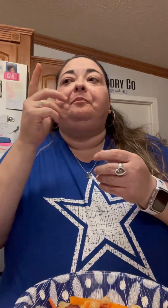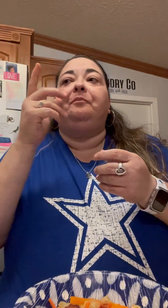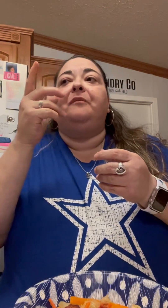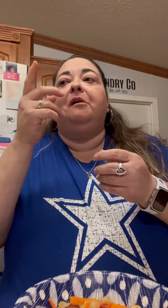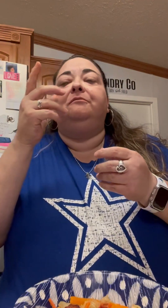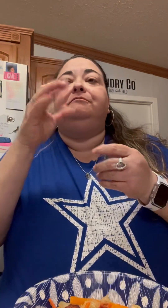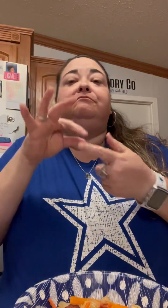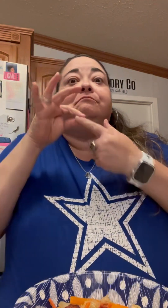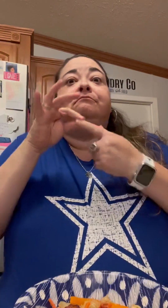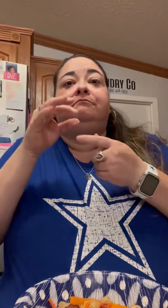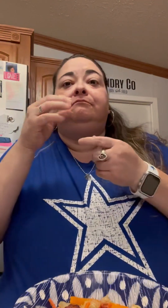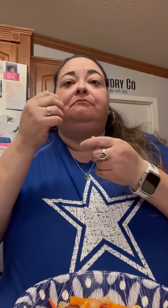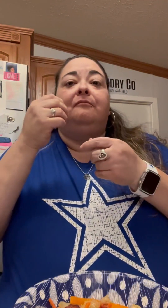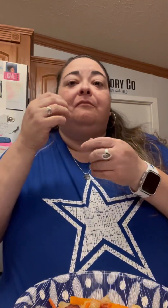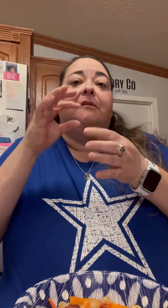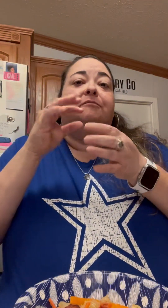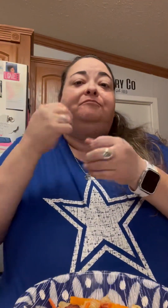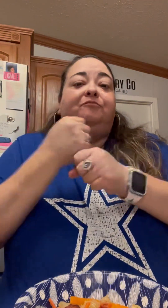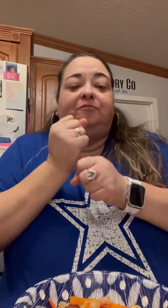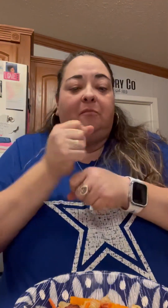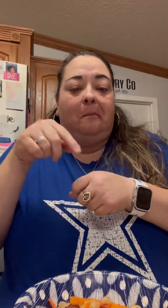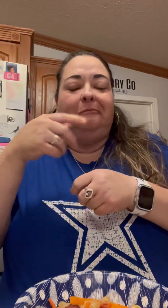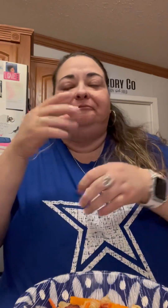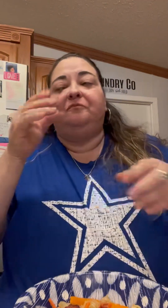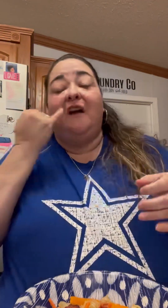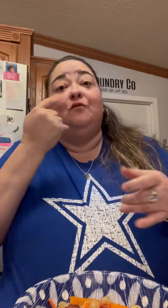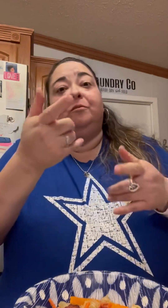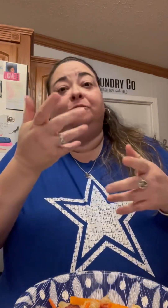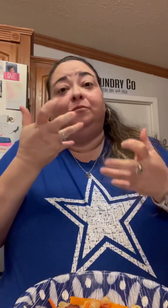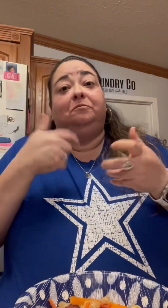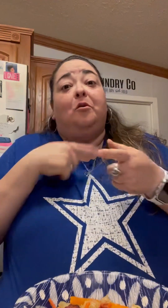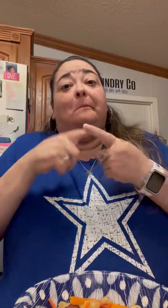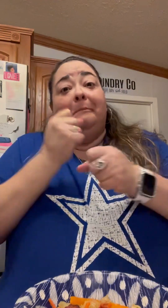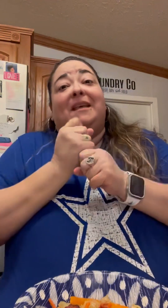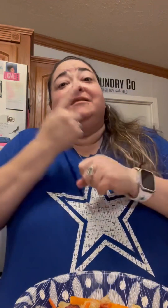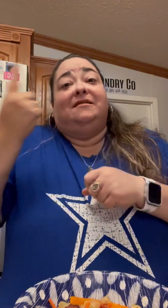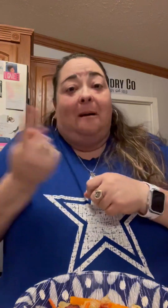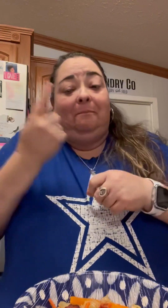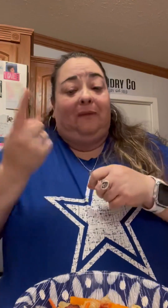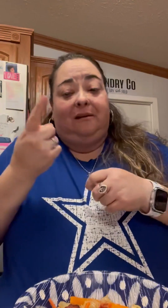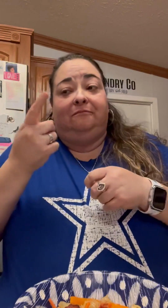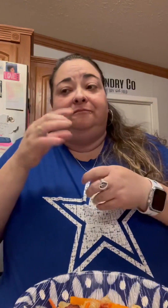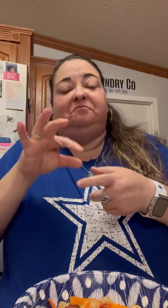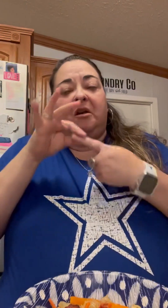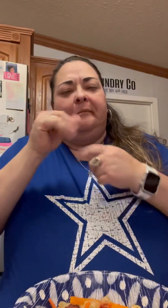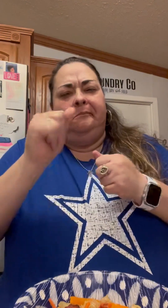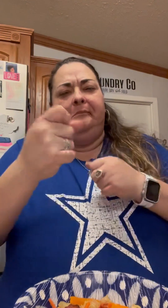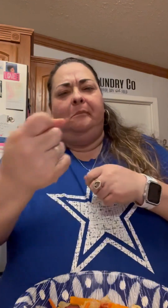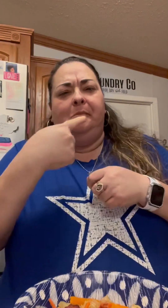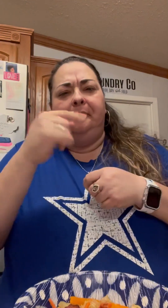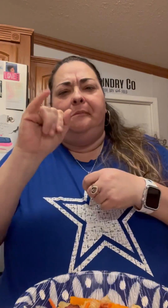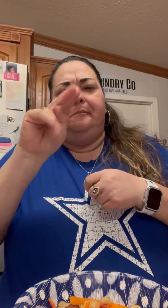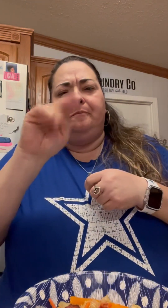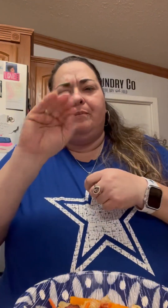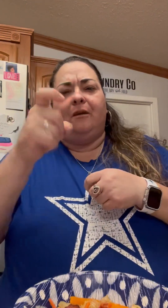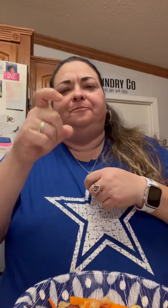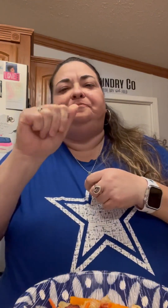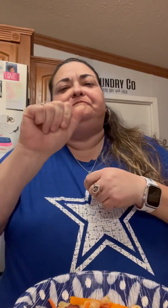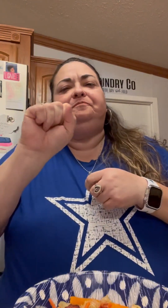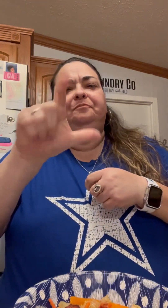good. If you want a certain recipe, you have a special request, you want me to make something in particular, send me an